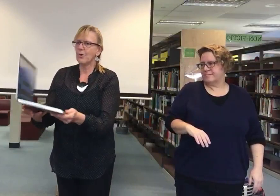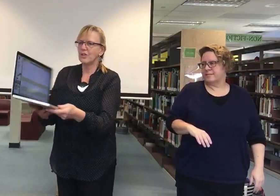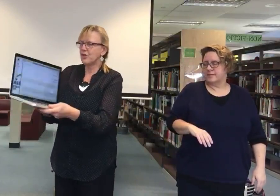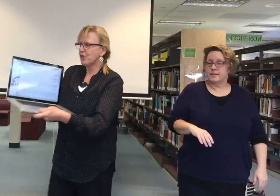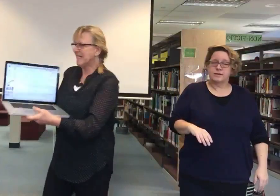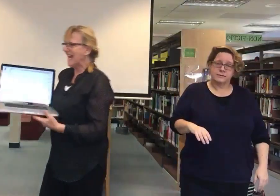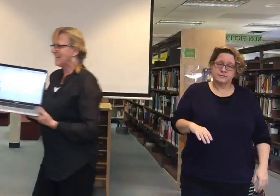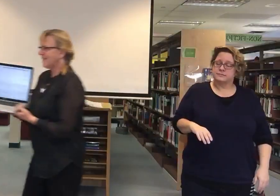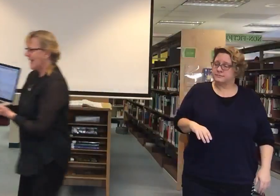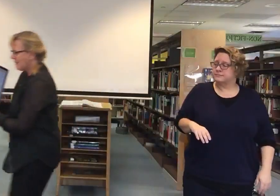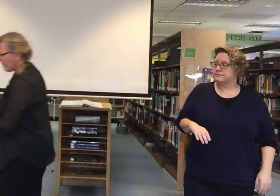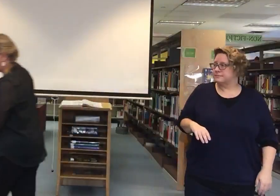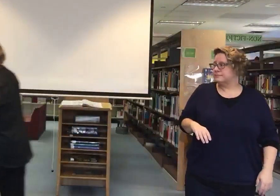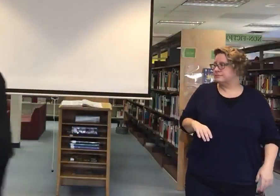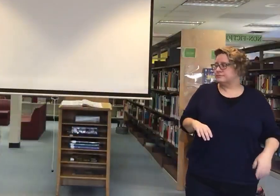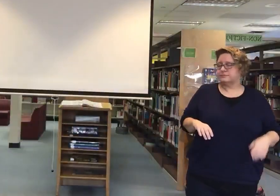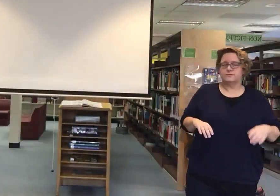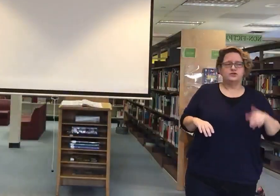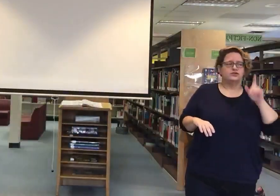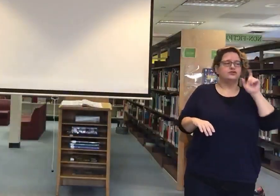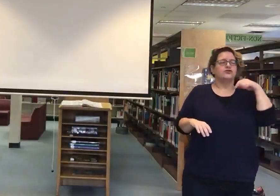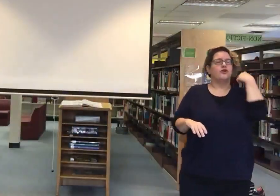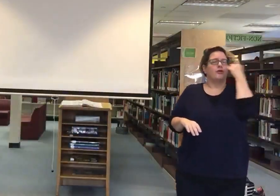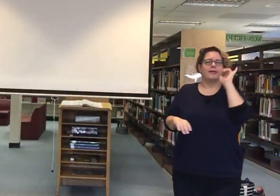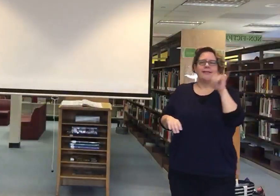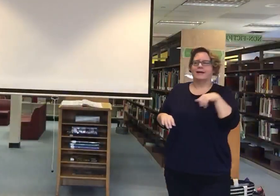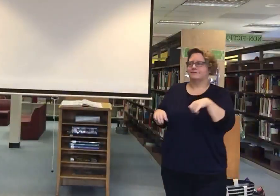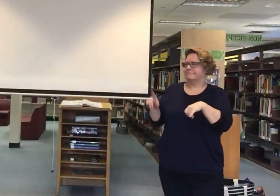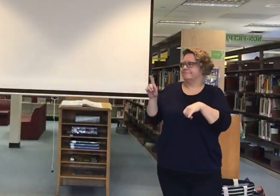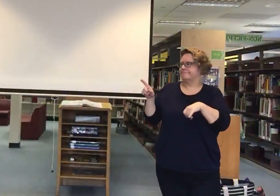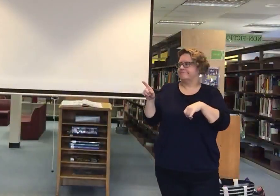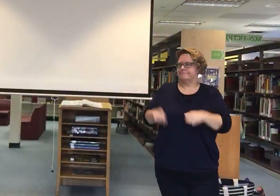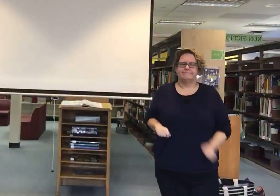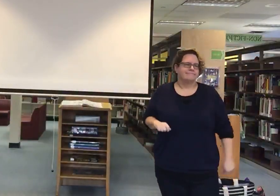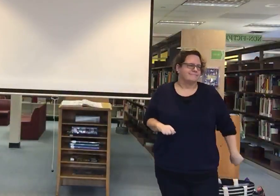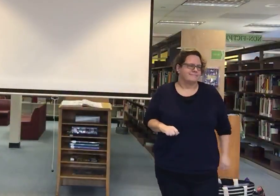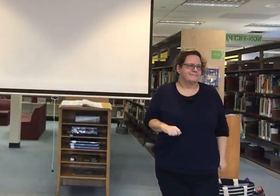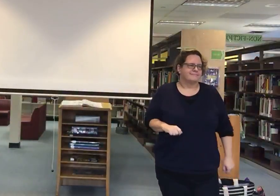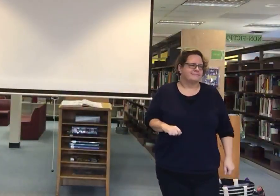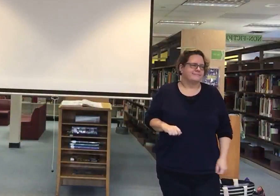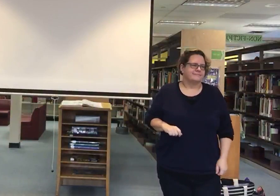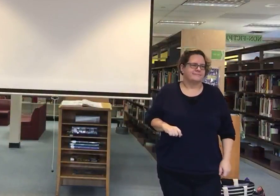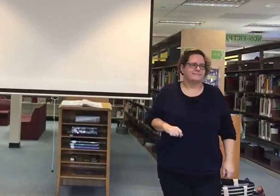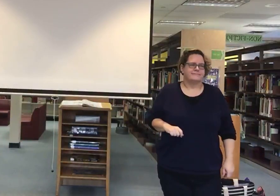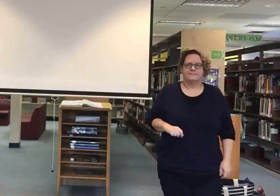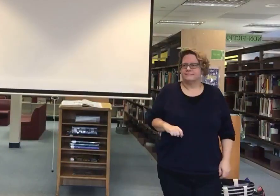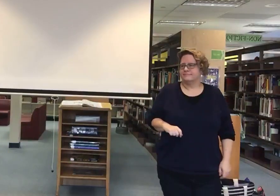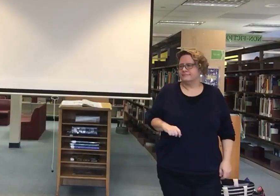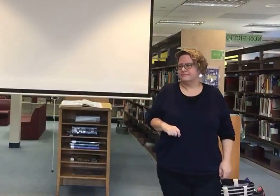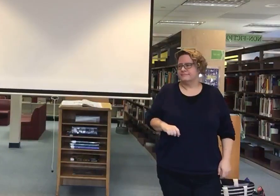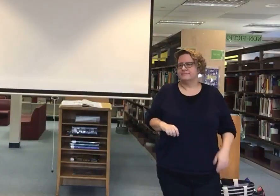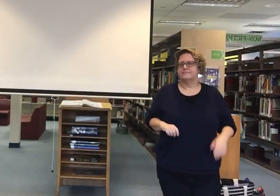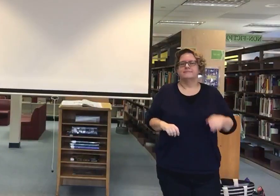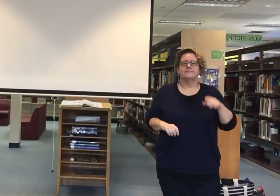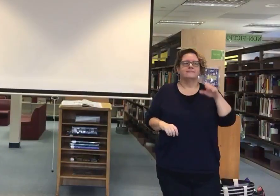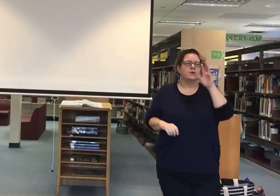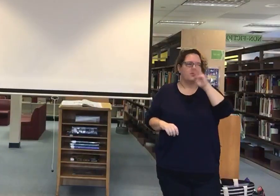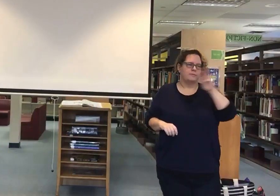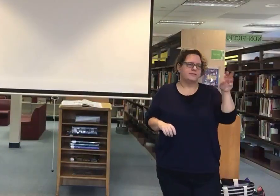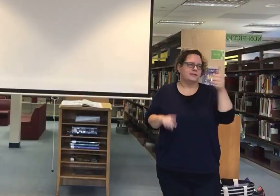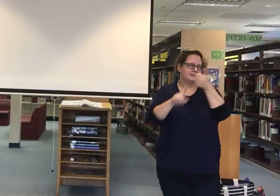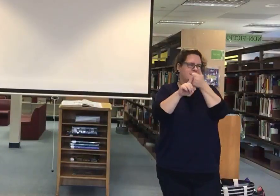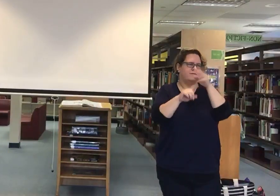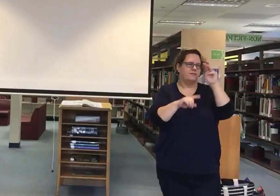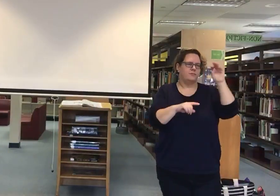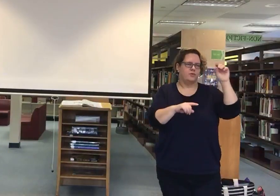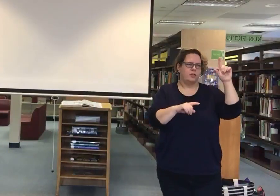And so it should kind of come up and look like this. So that's kind of the website.